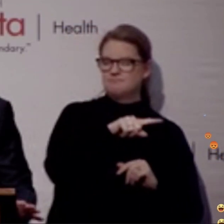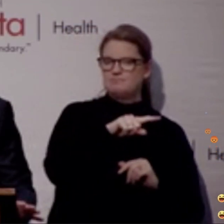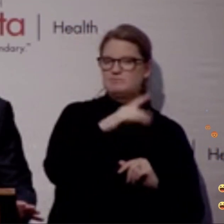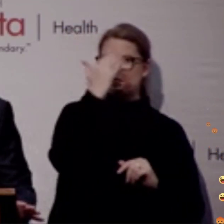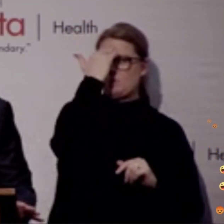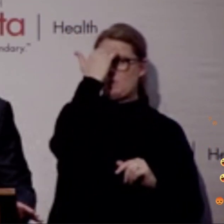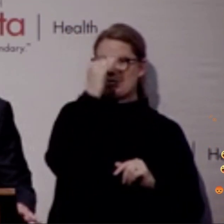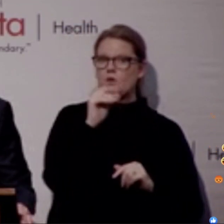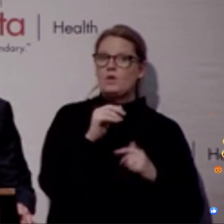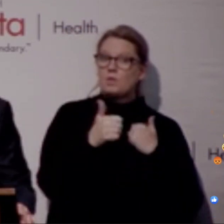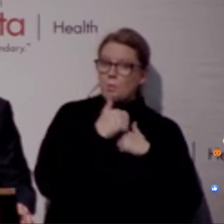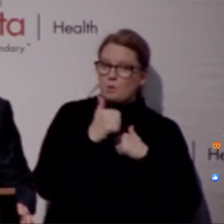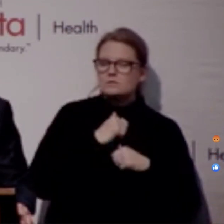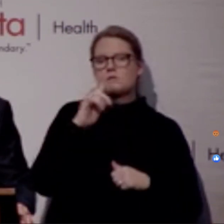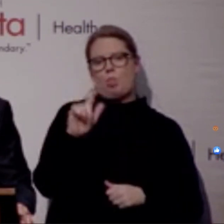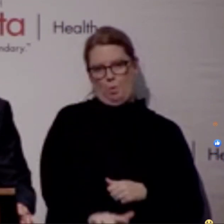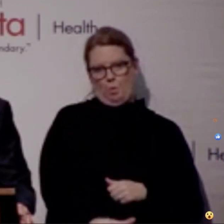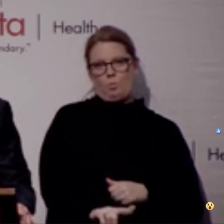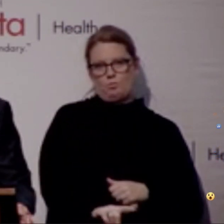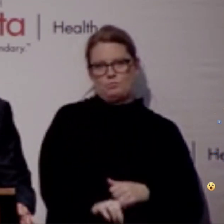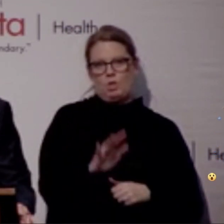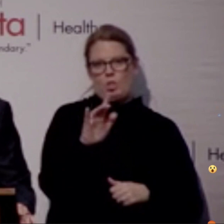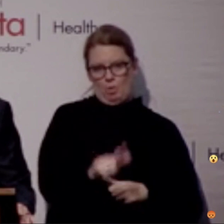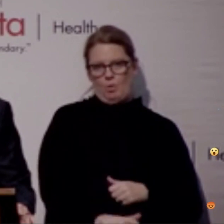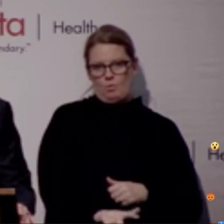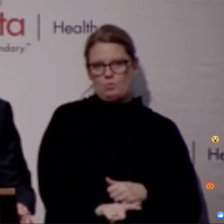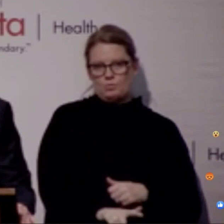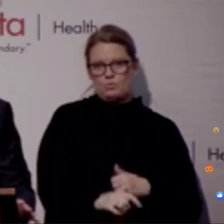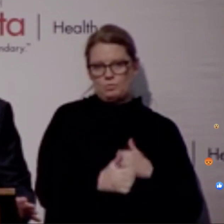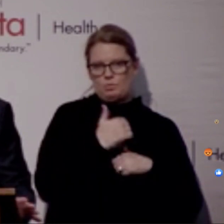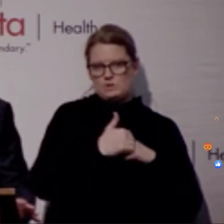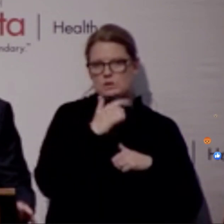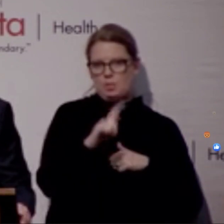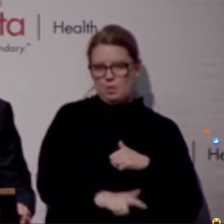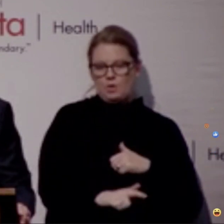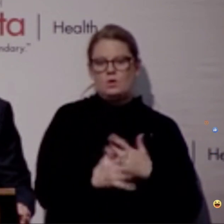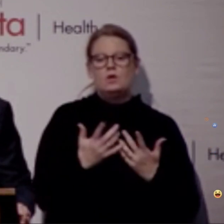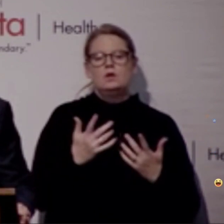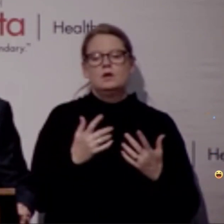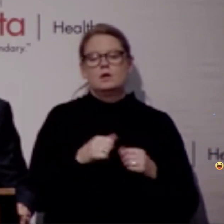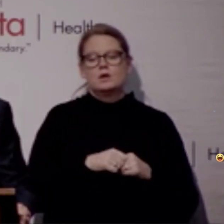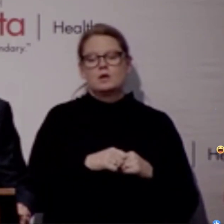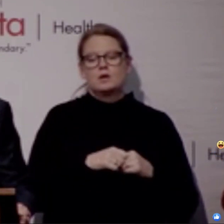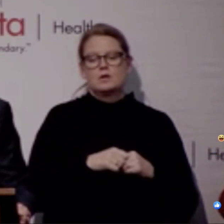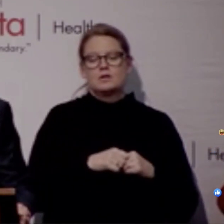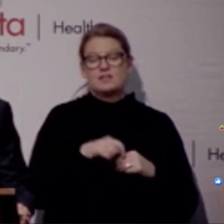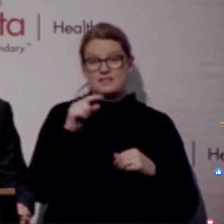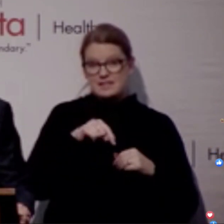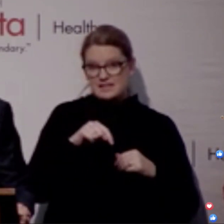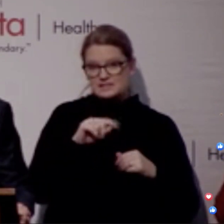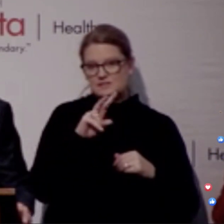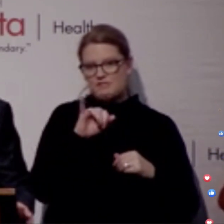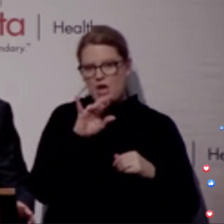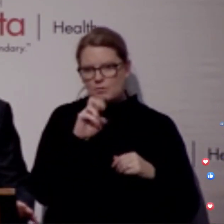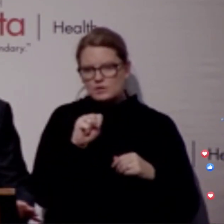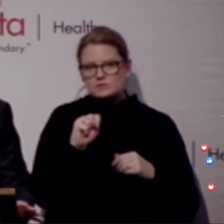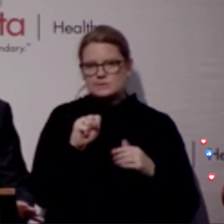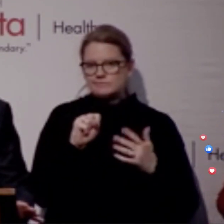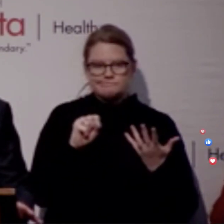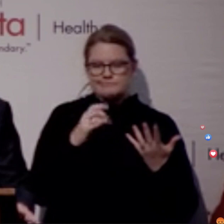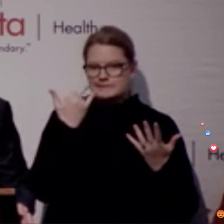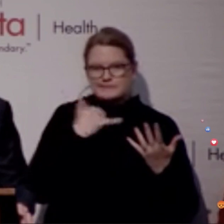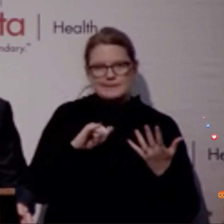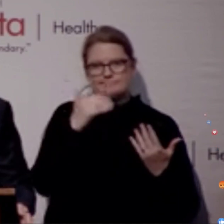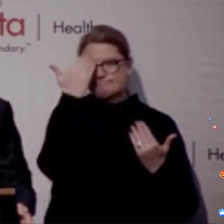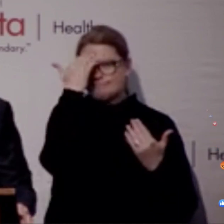that the risk remains low and that the nature and character of this virus, while there's still much